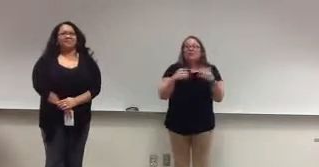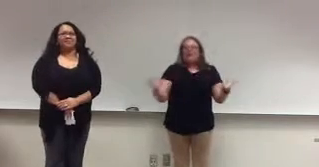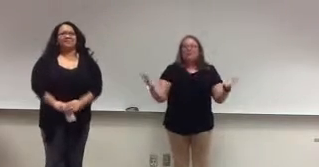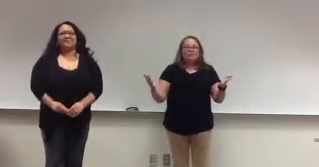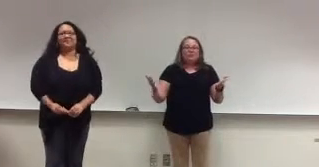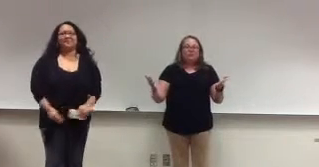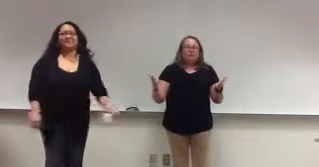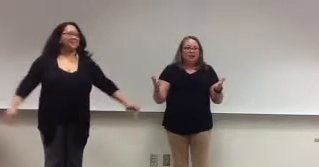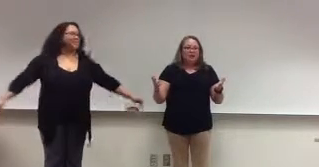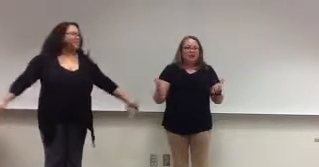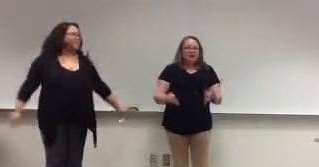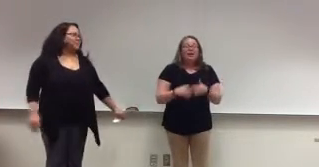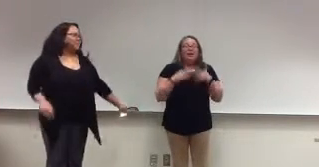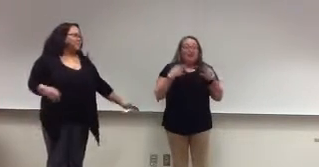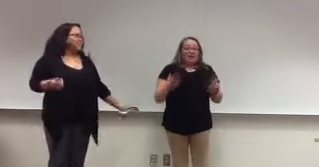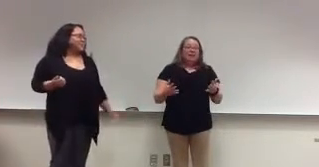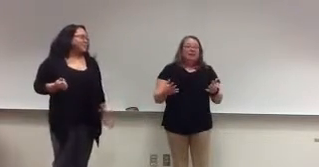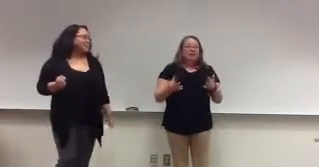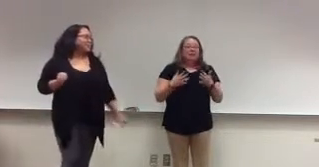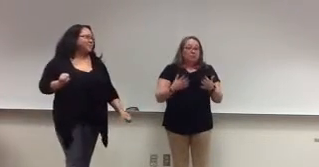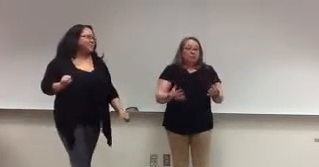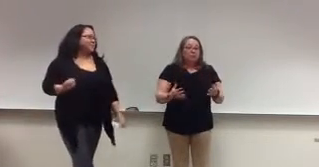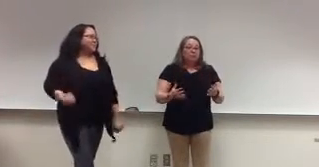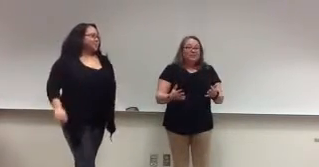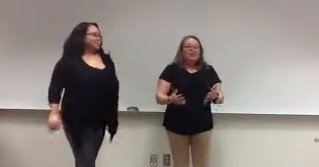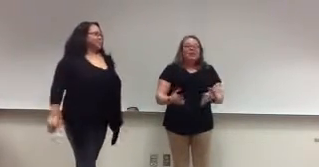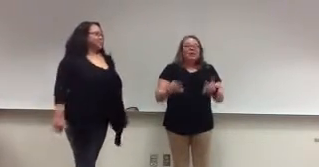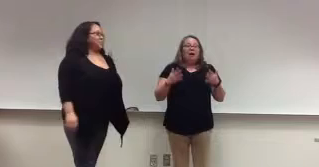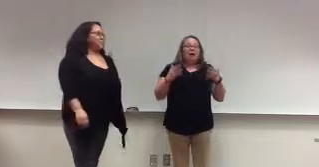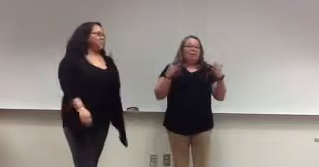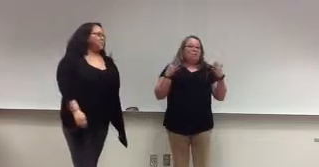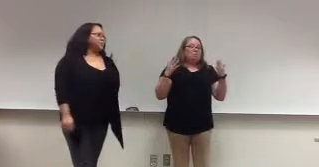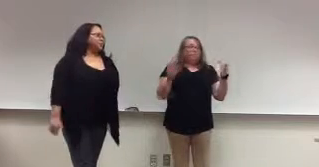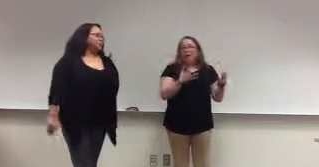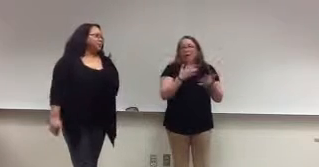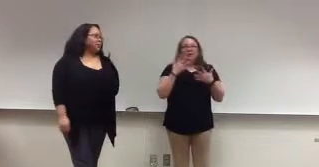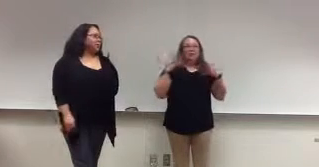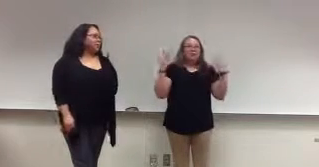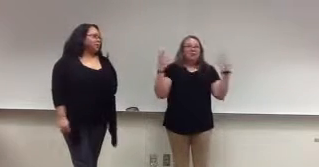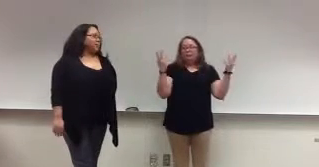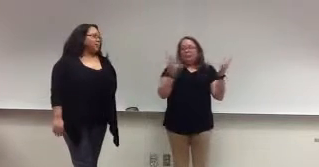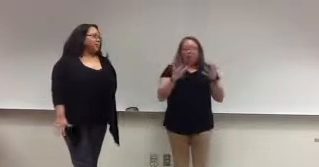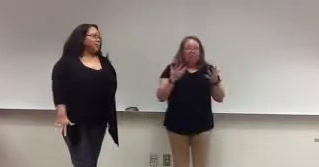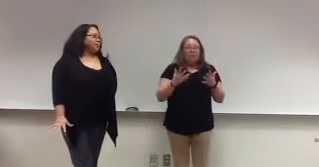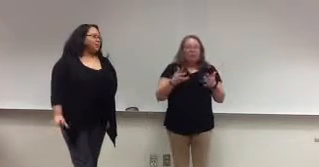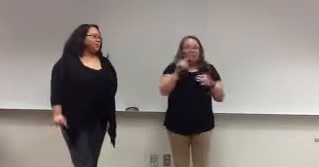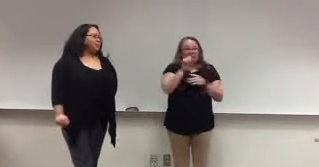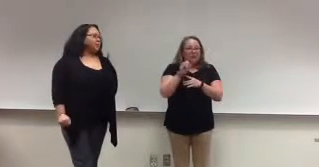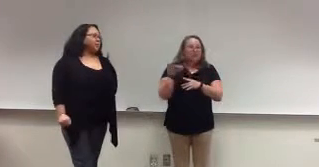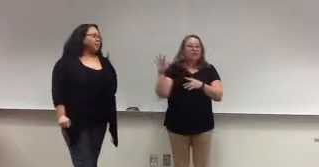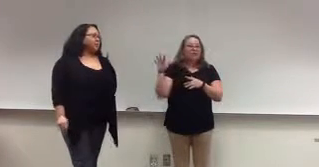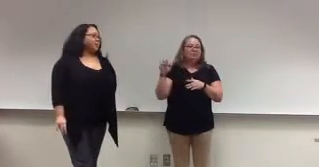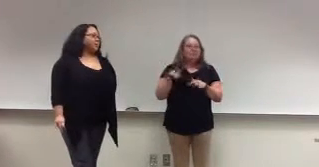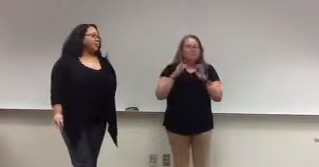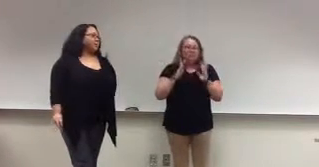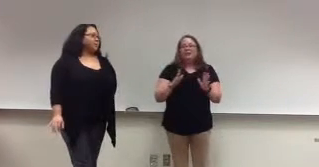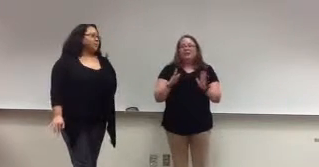can communicate with a deaf person. And in case of an emergency, a fire, whatever, if you can fingerspell, you can